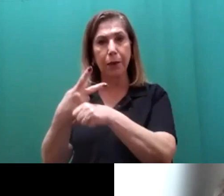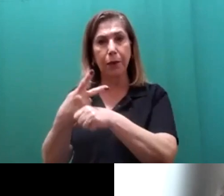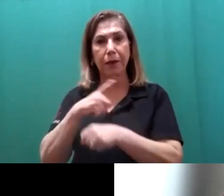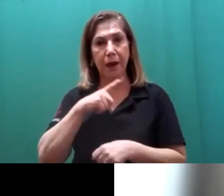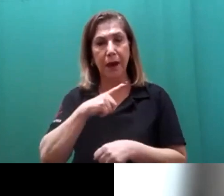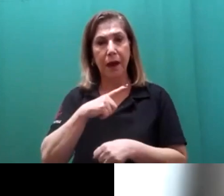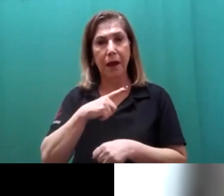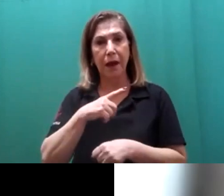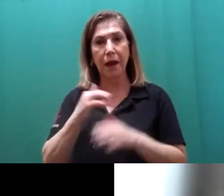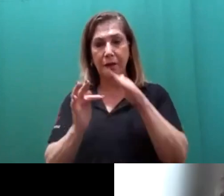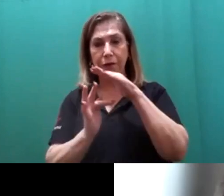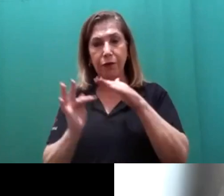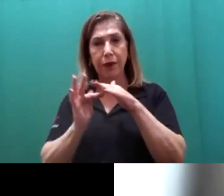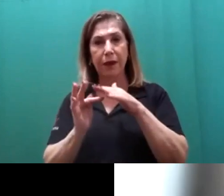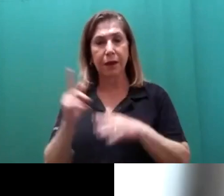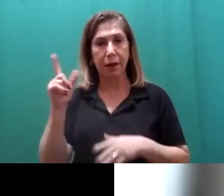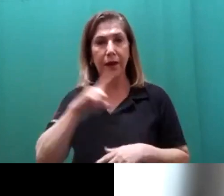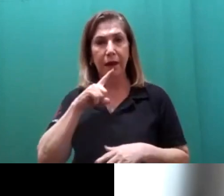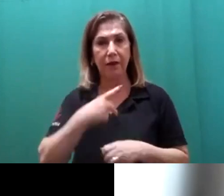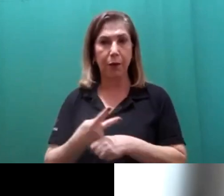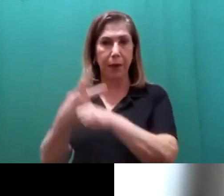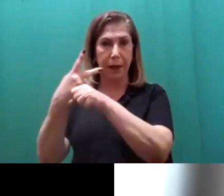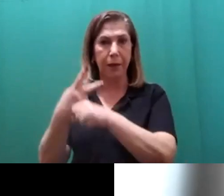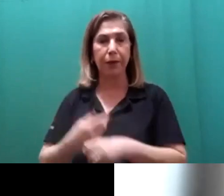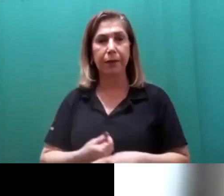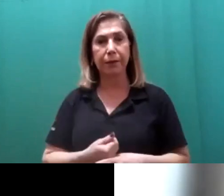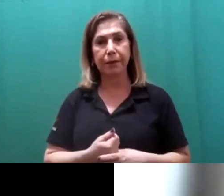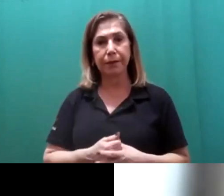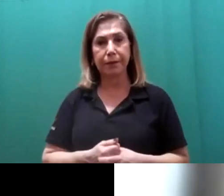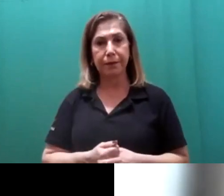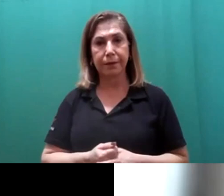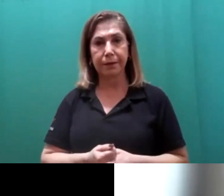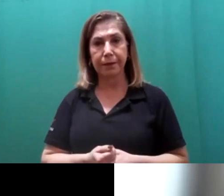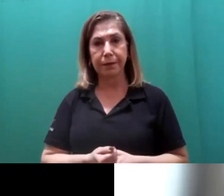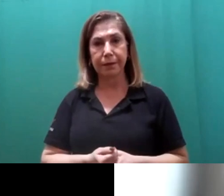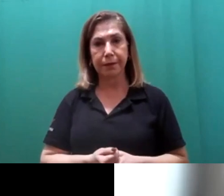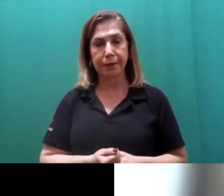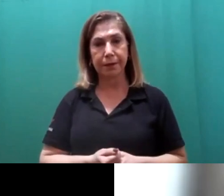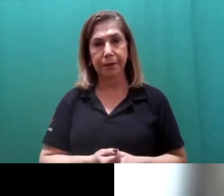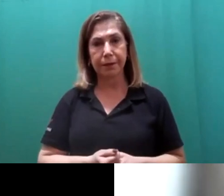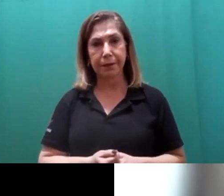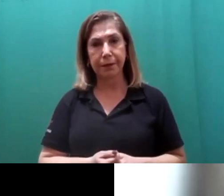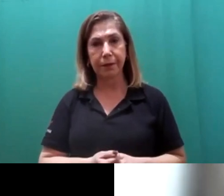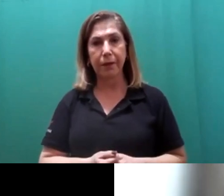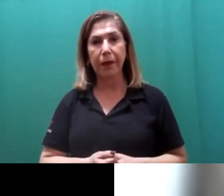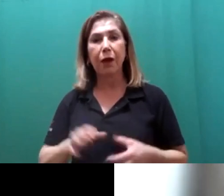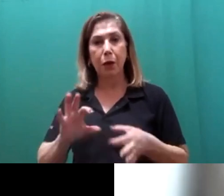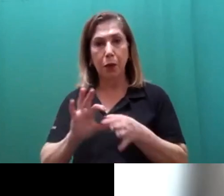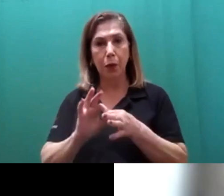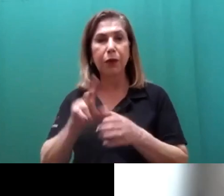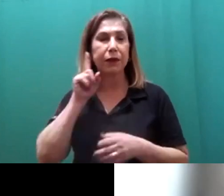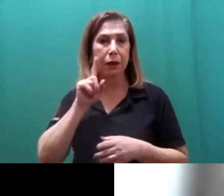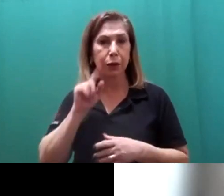of Prince William of United Kingdom on the model, let's